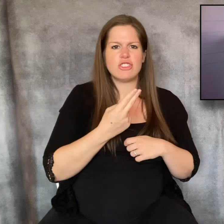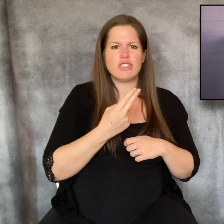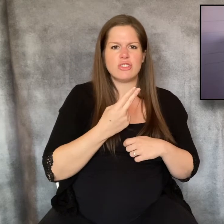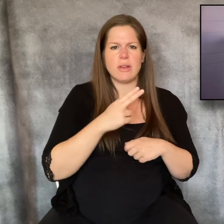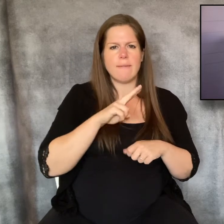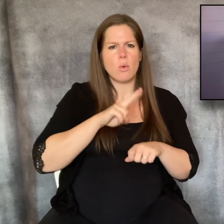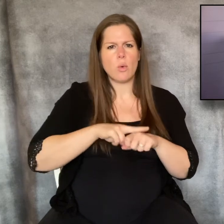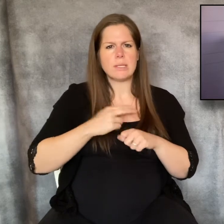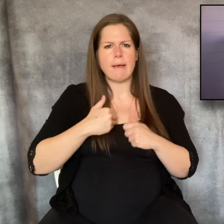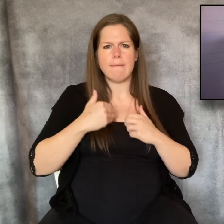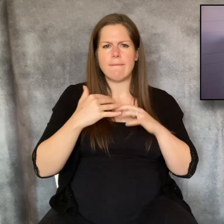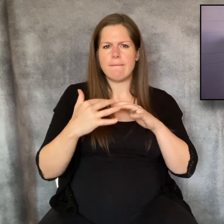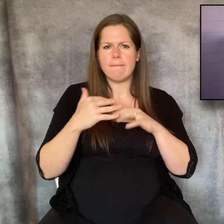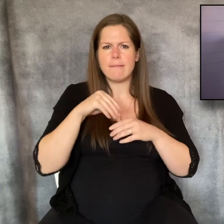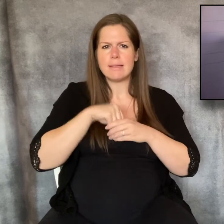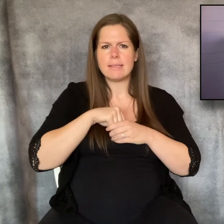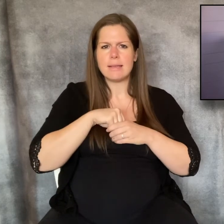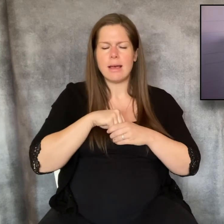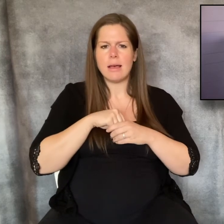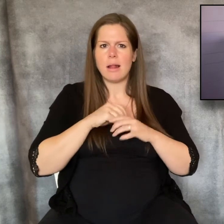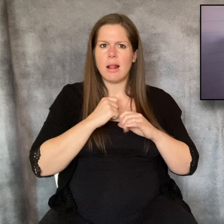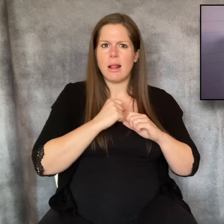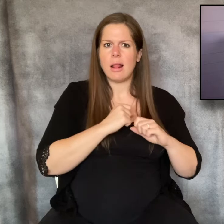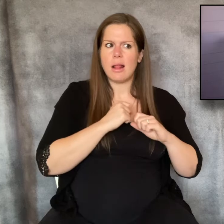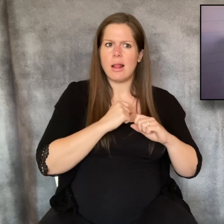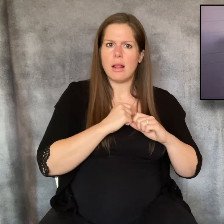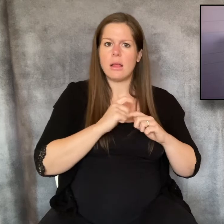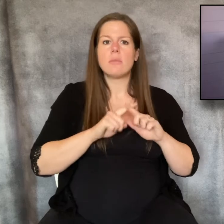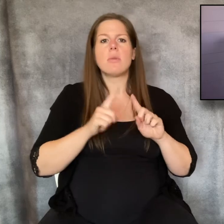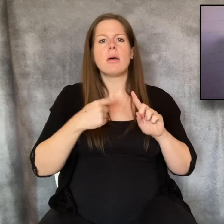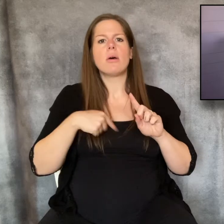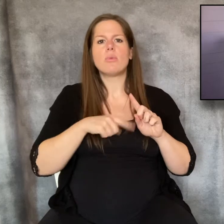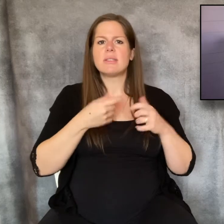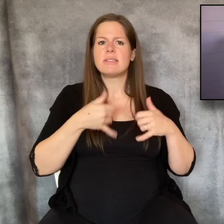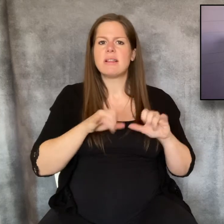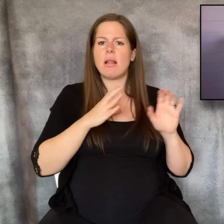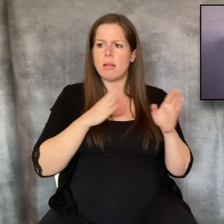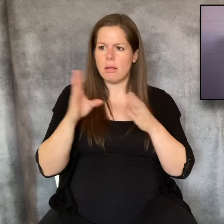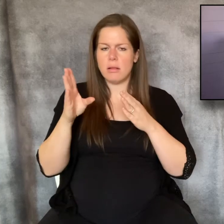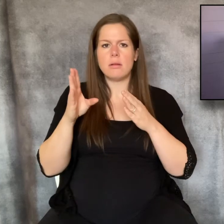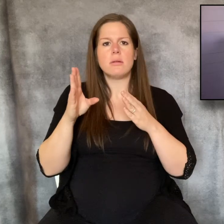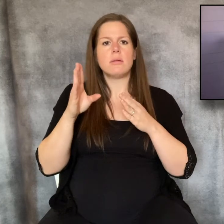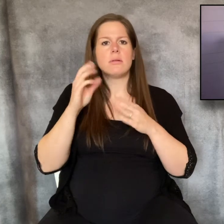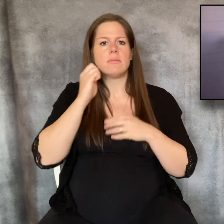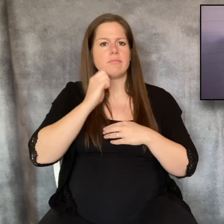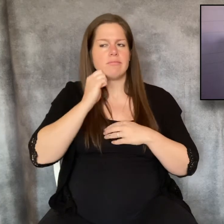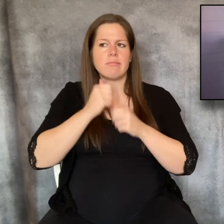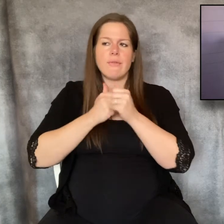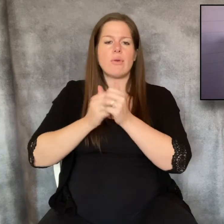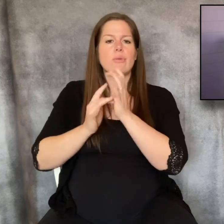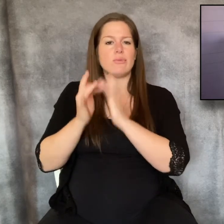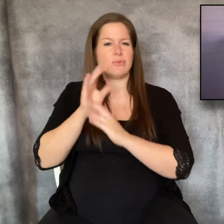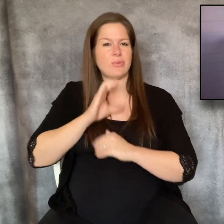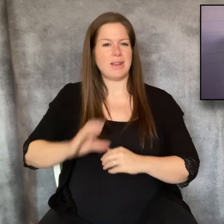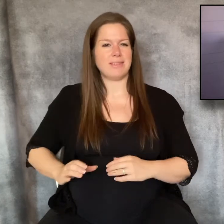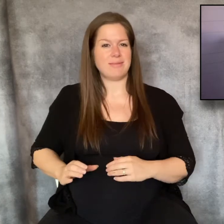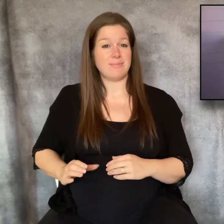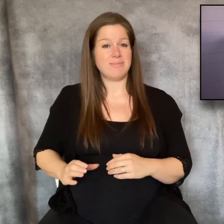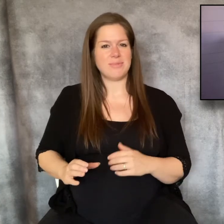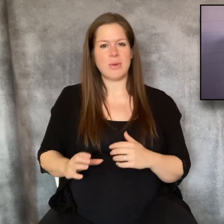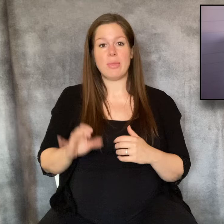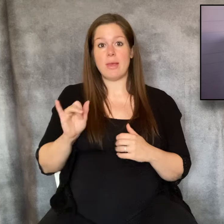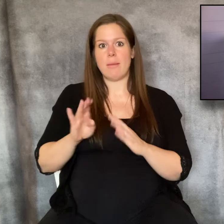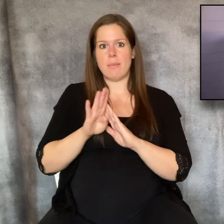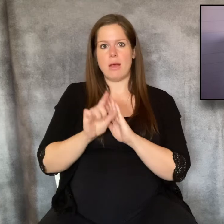our trajectory is that we're following Christ. So that's the context here. He's going to answer